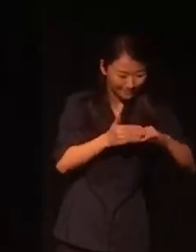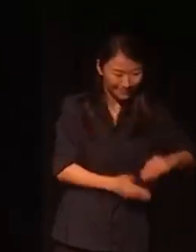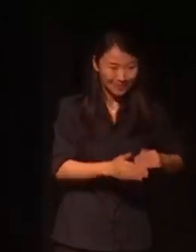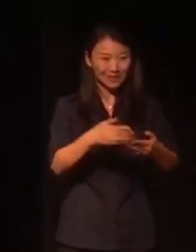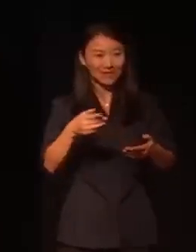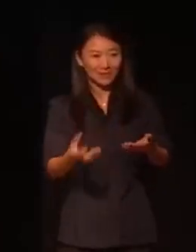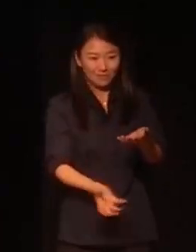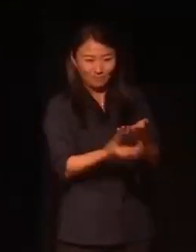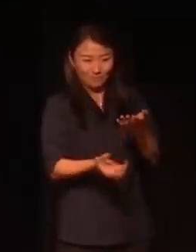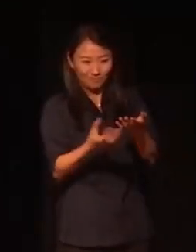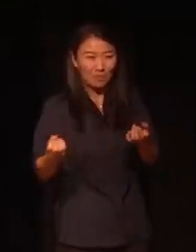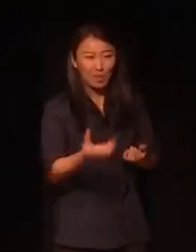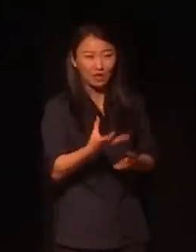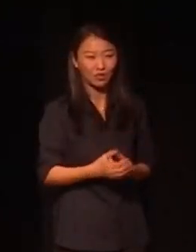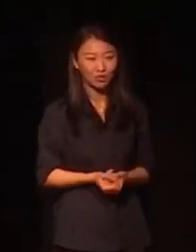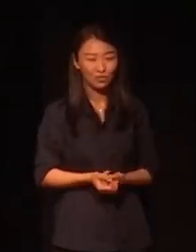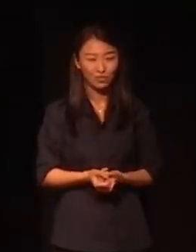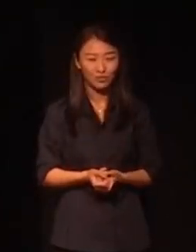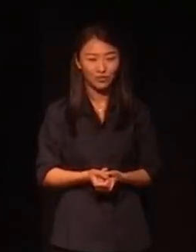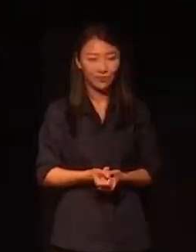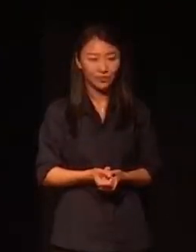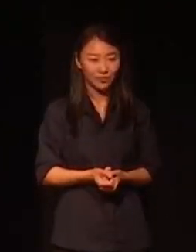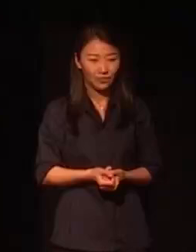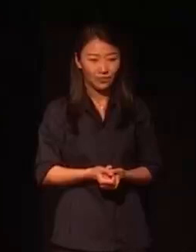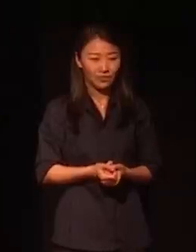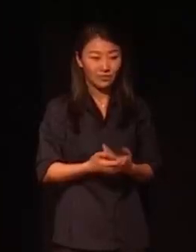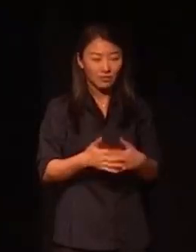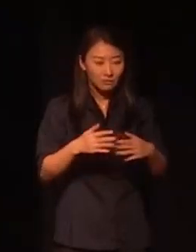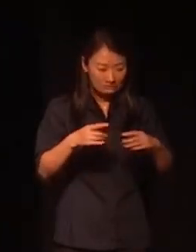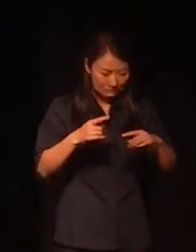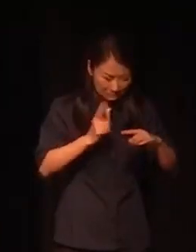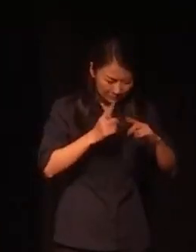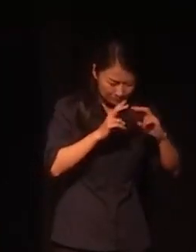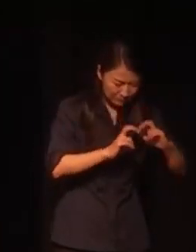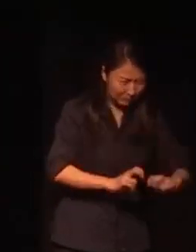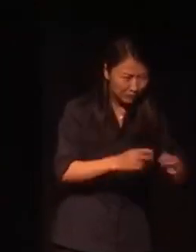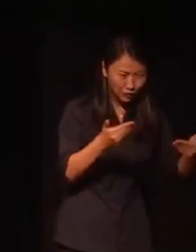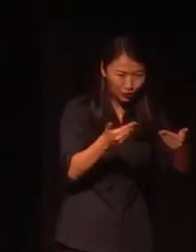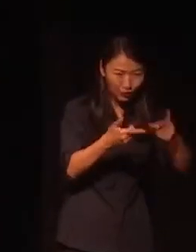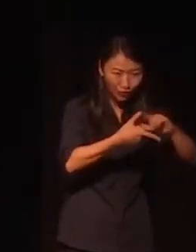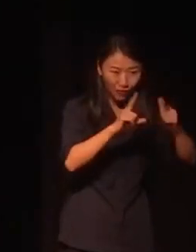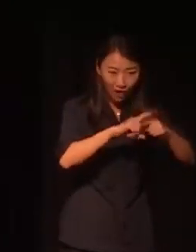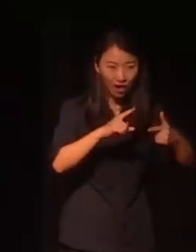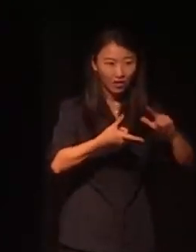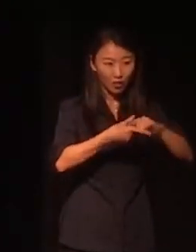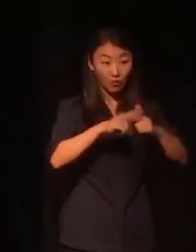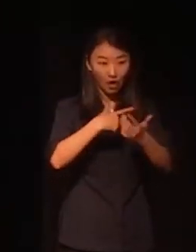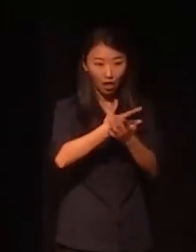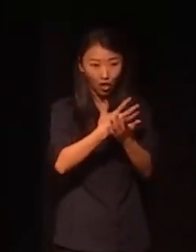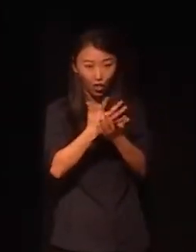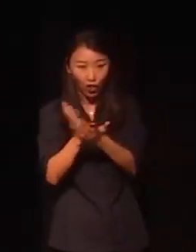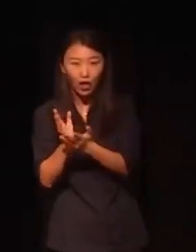we discovered that when we try to look at the cooking methods, there are many methods that has to do